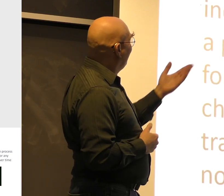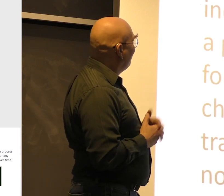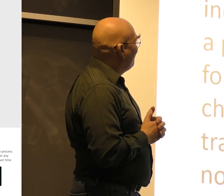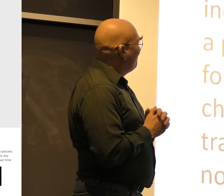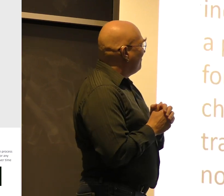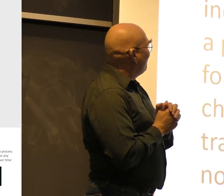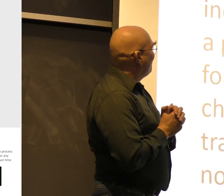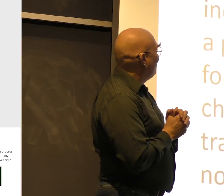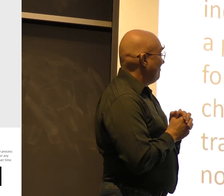right.